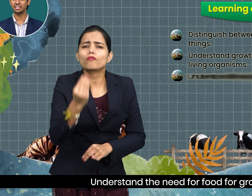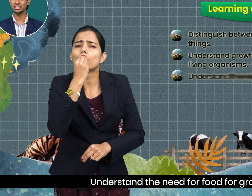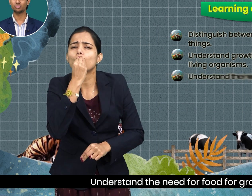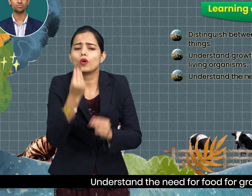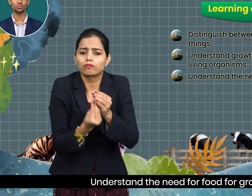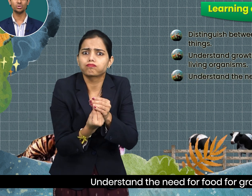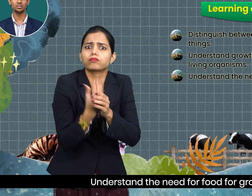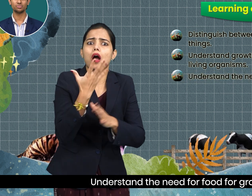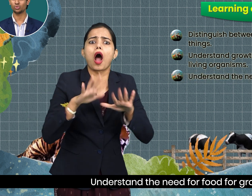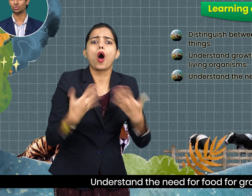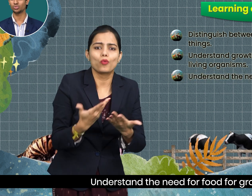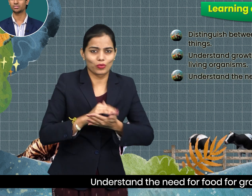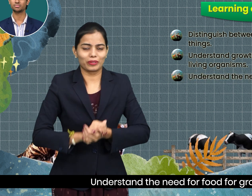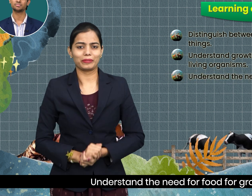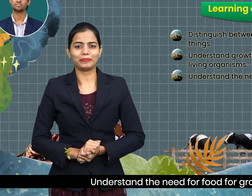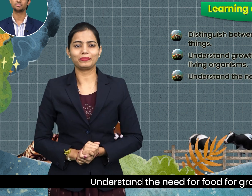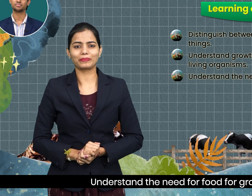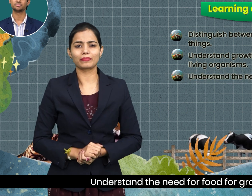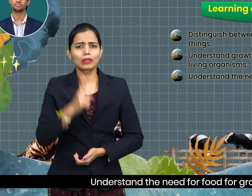understand the need for food for growth,